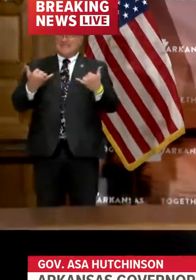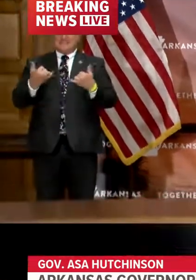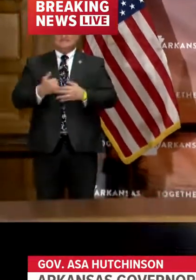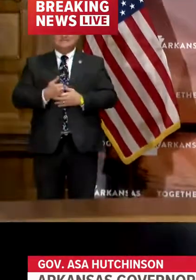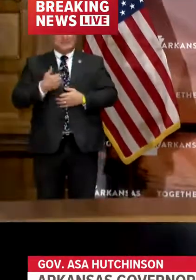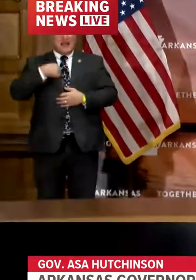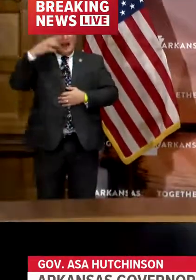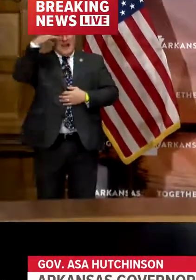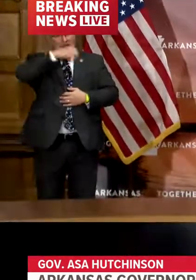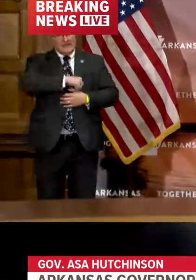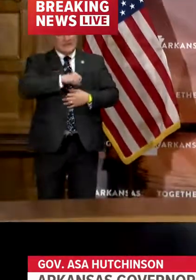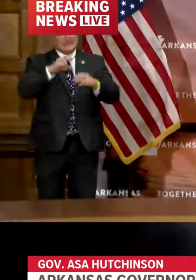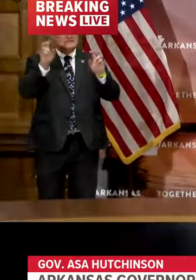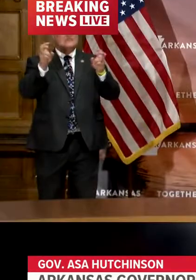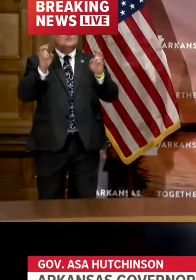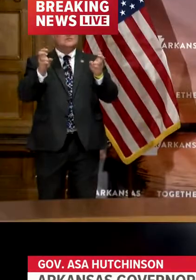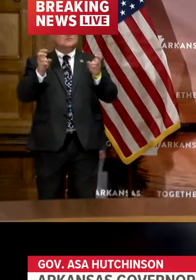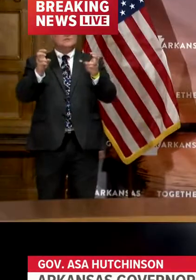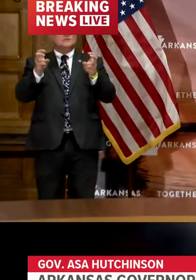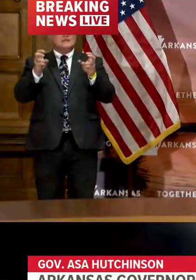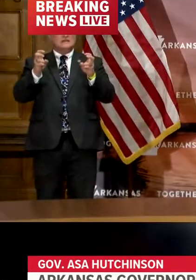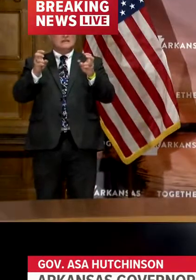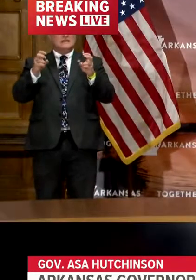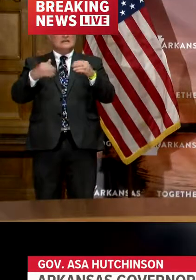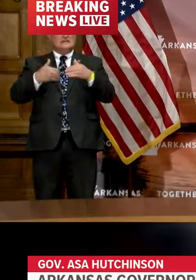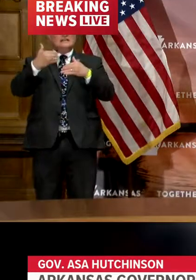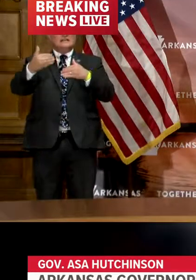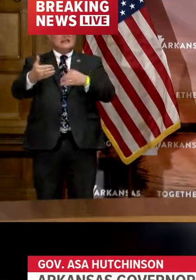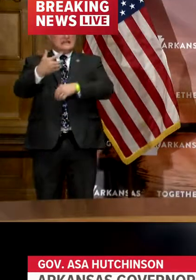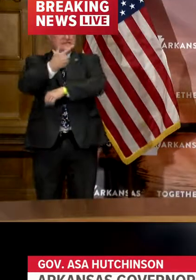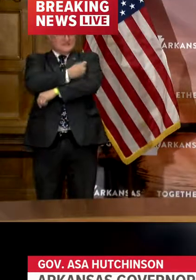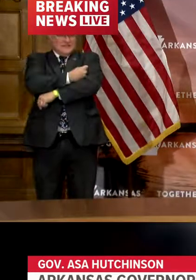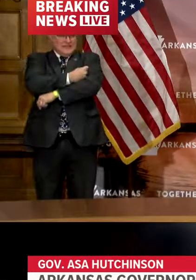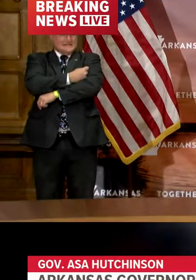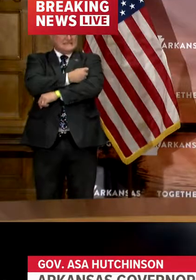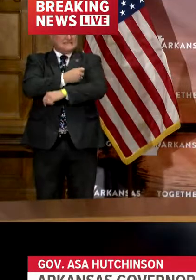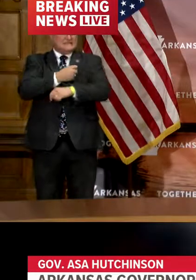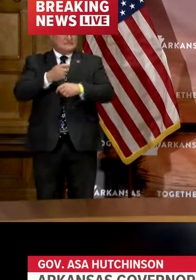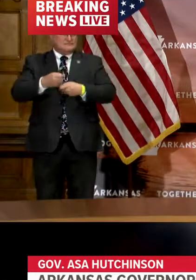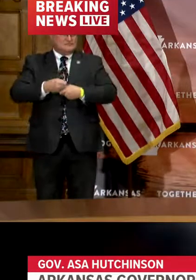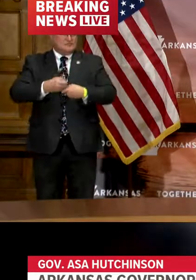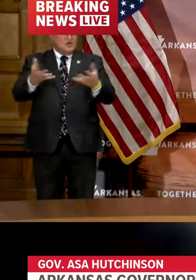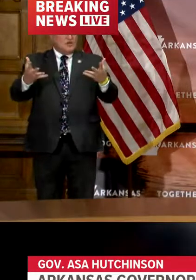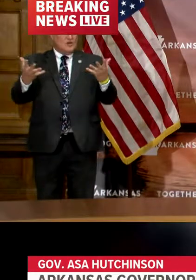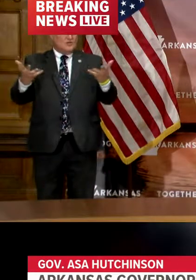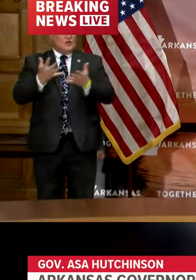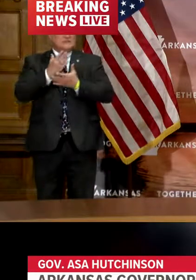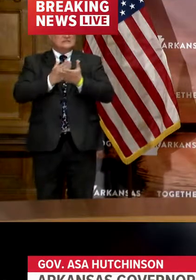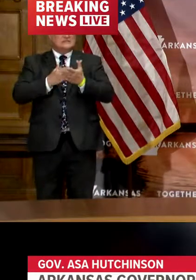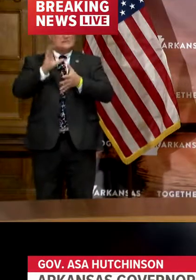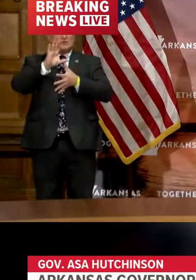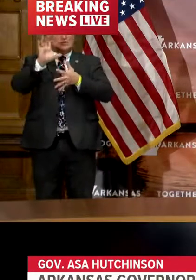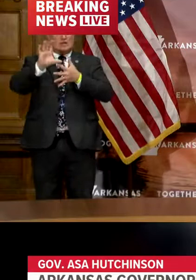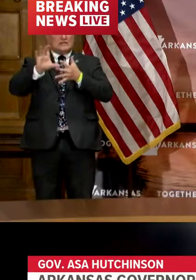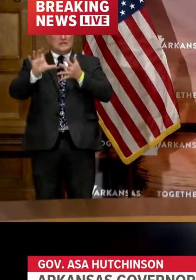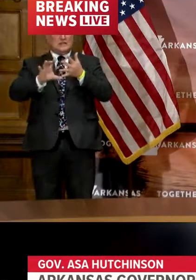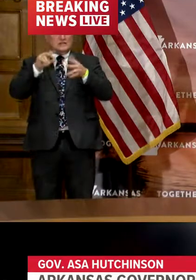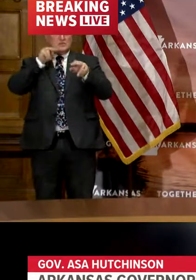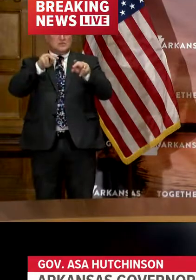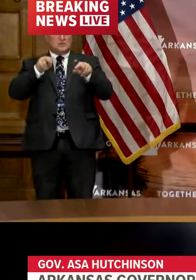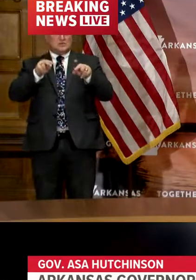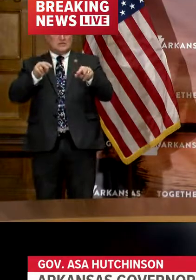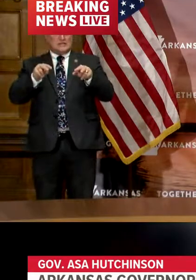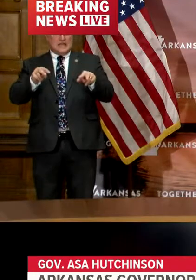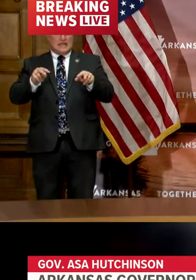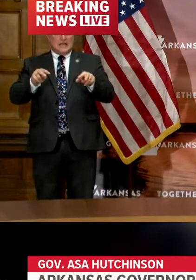I guess in terms of the next tiers of vaccine rollout, what are some of those criteria that are being looked